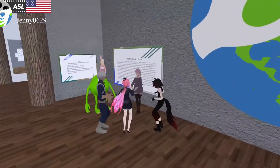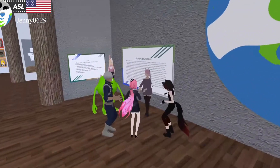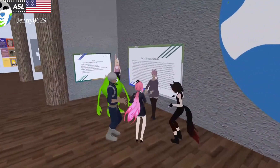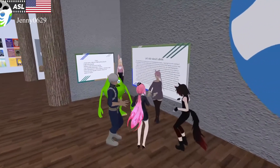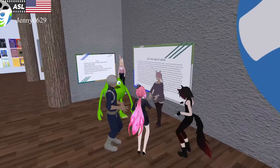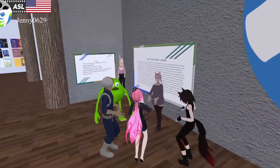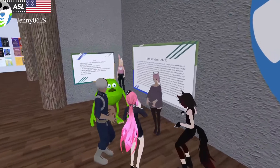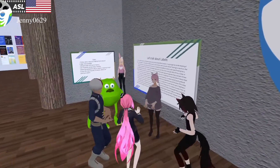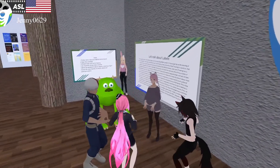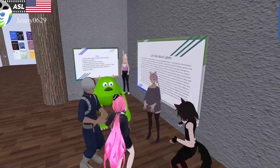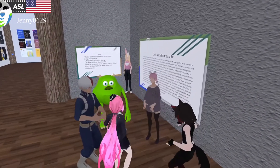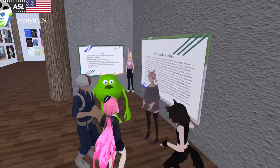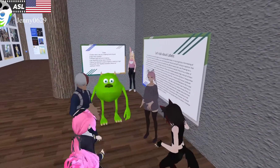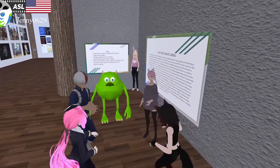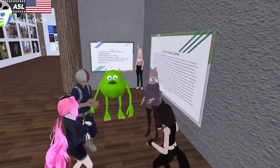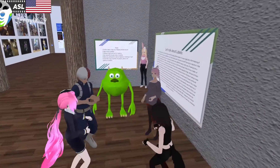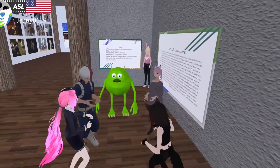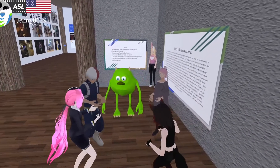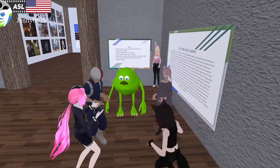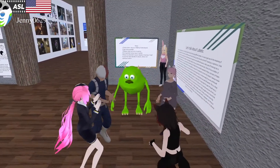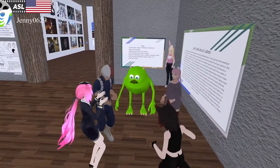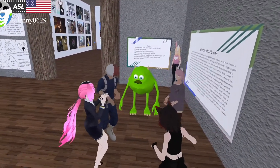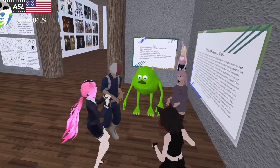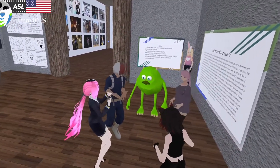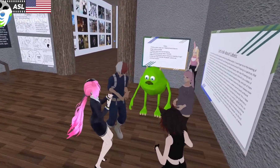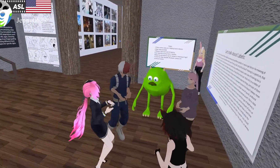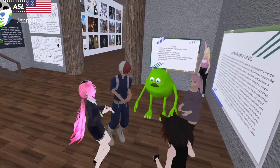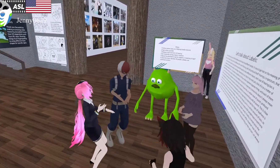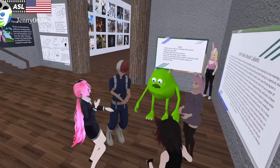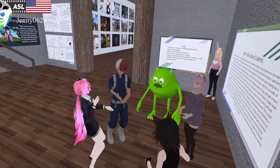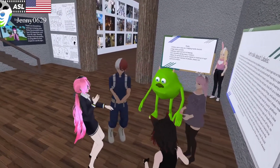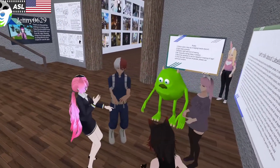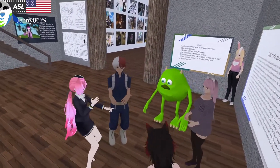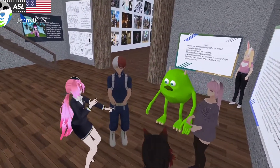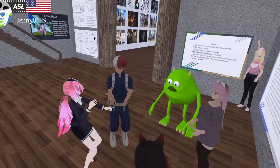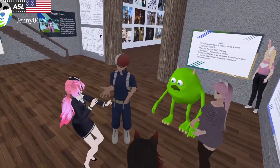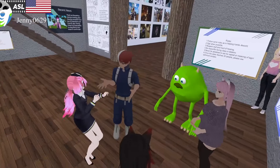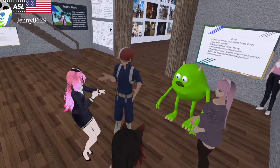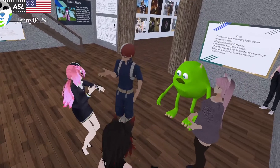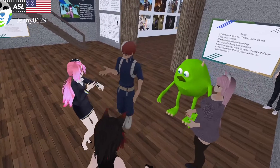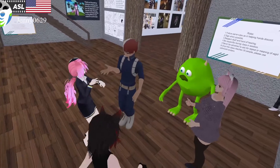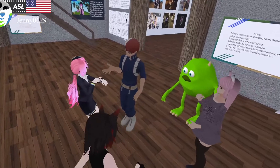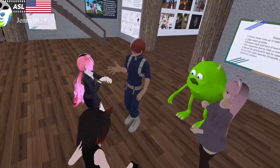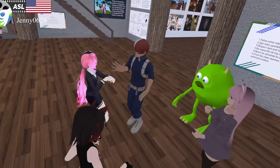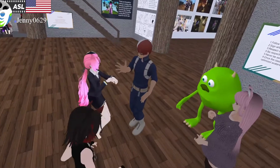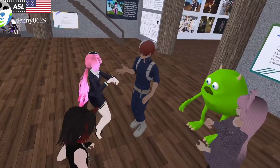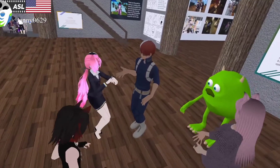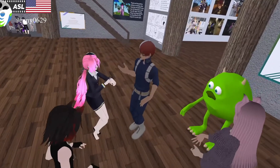I'm not dying, no diagnosed dying. with it, but Like, let's I don't try know. something. I guess I just have attention problems. Yeah, a lot of people I don't know Yeah, if it's I'm not- ADHD though. I have a friend who